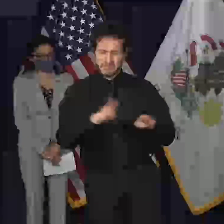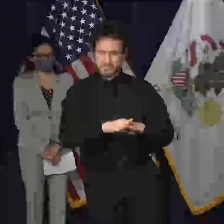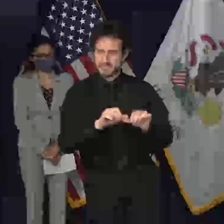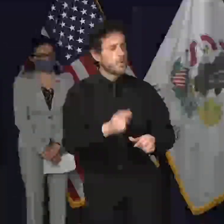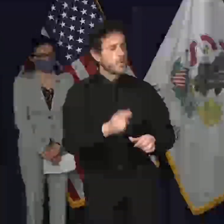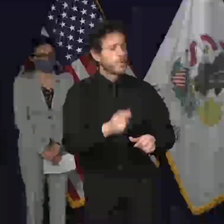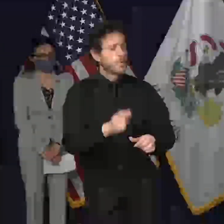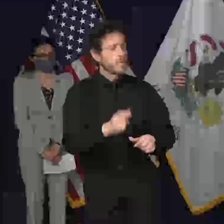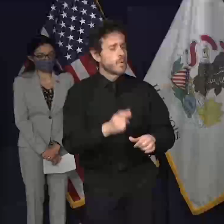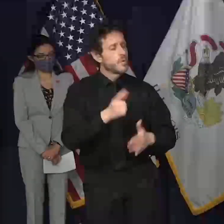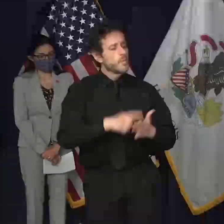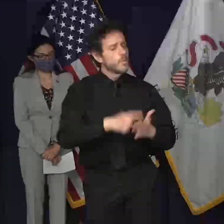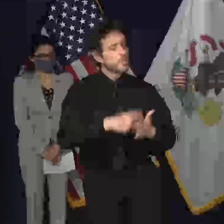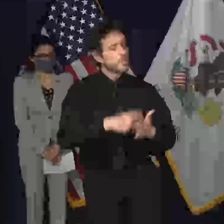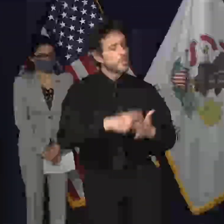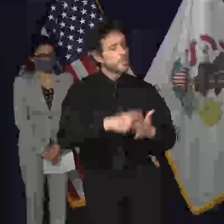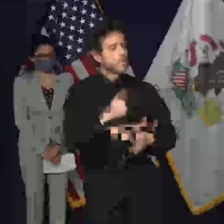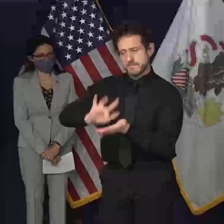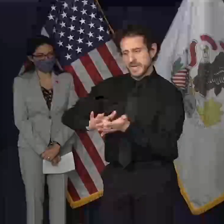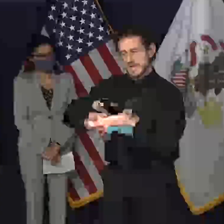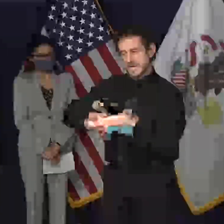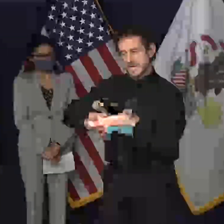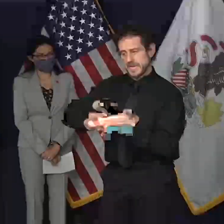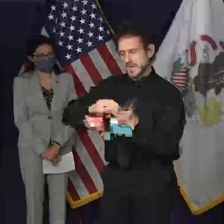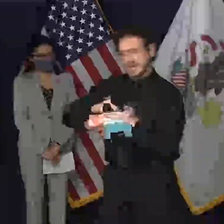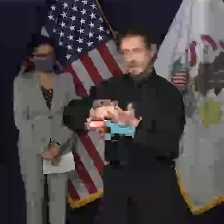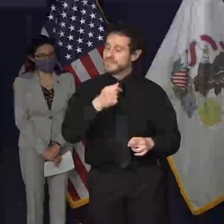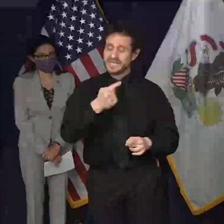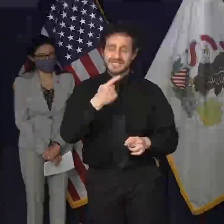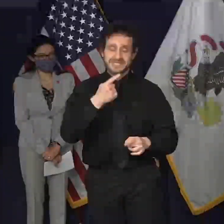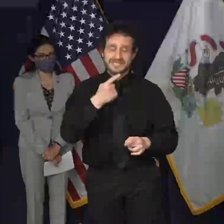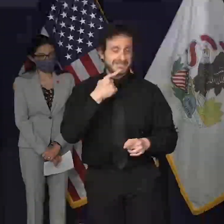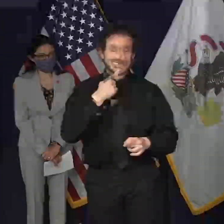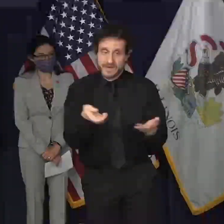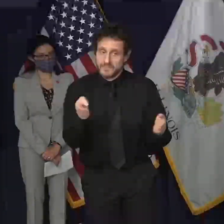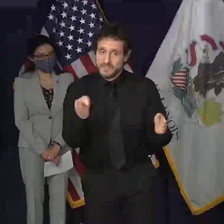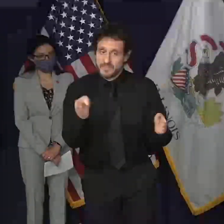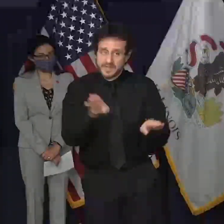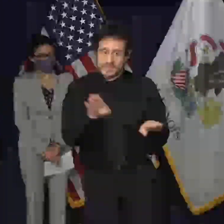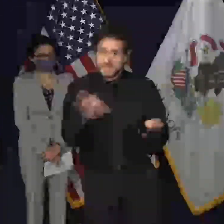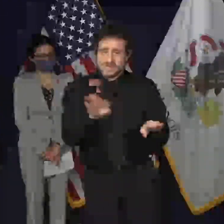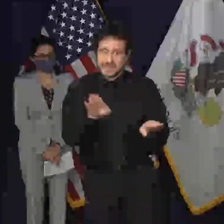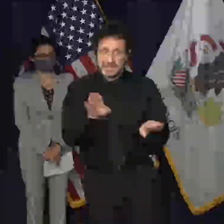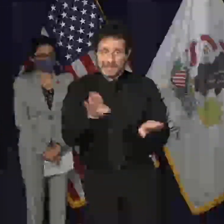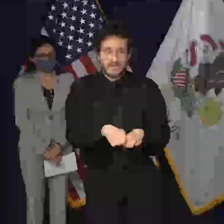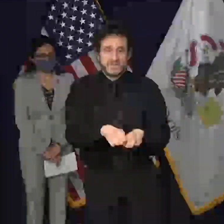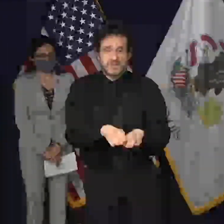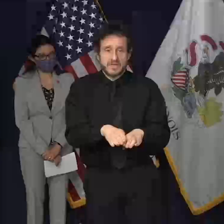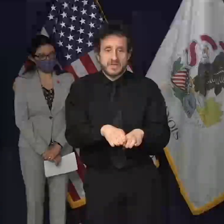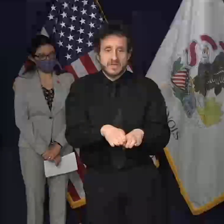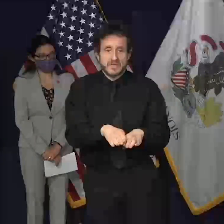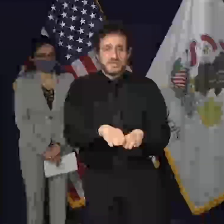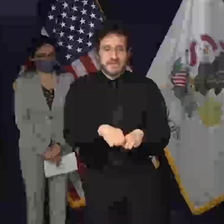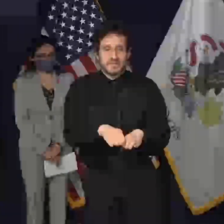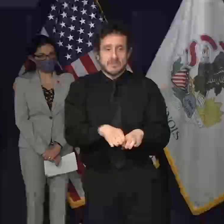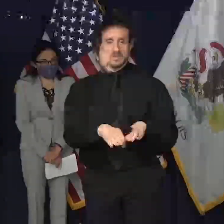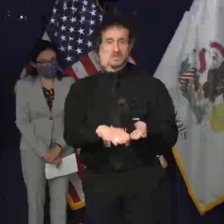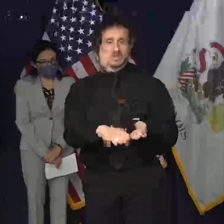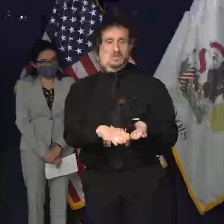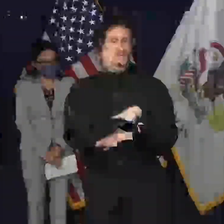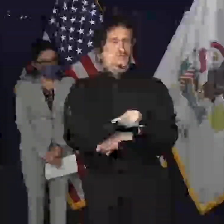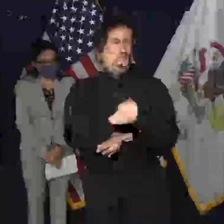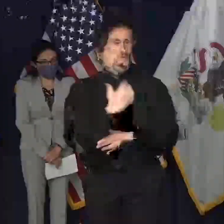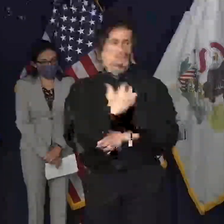like? Well, I'm not the one holding back the economy from stage five. The COVID-19 virus